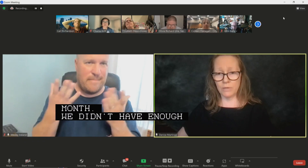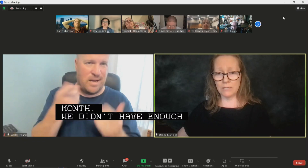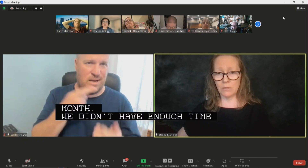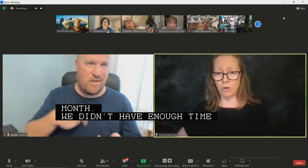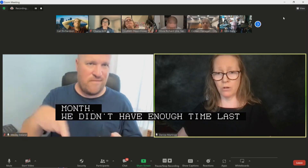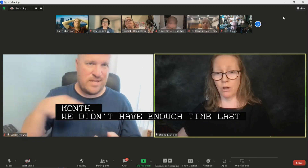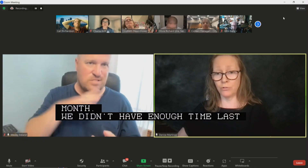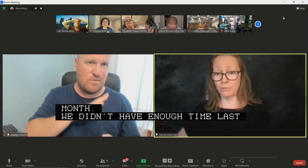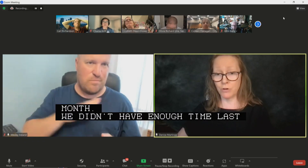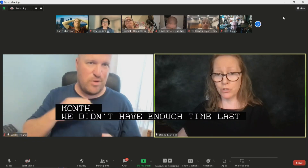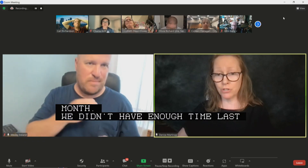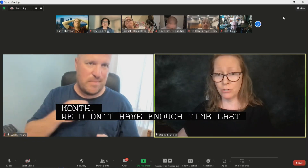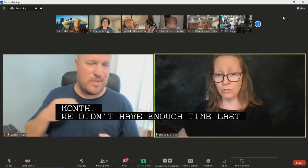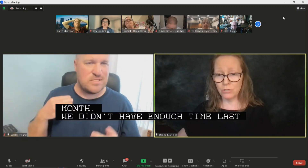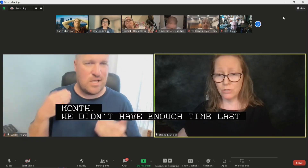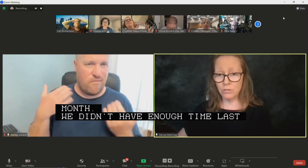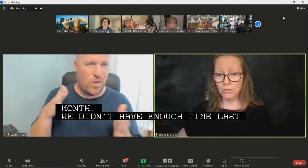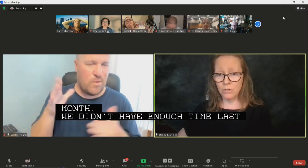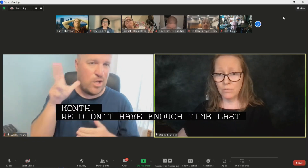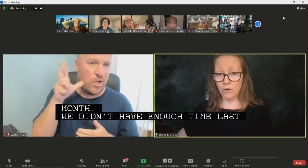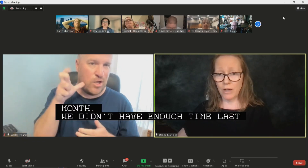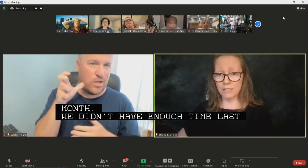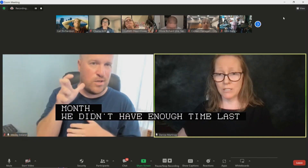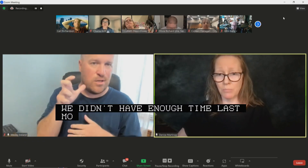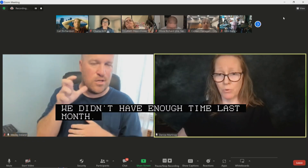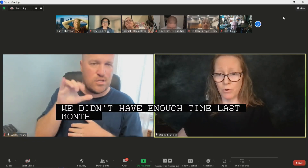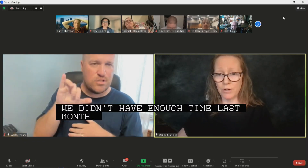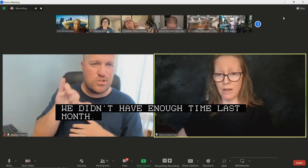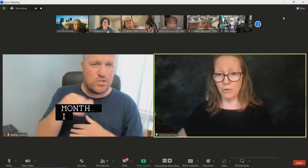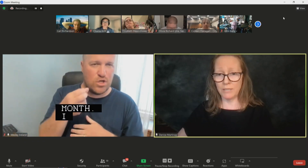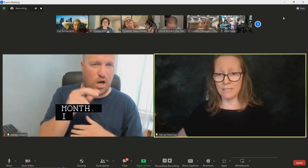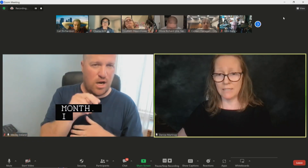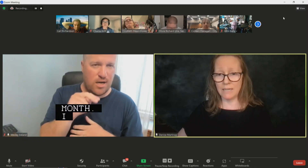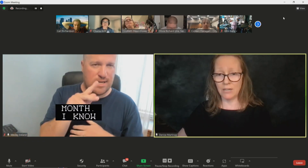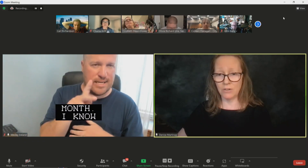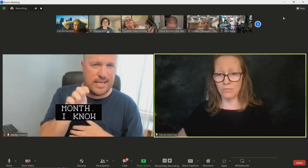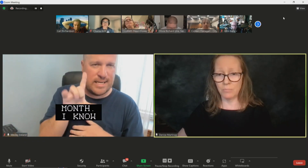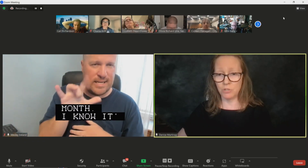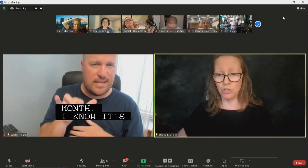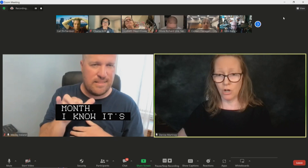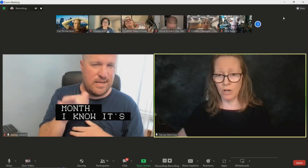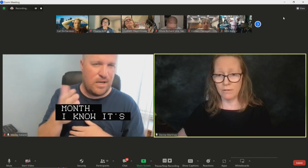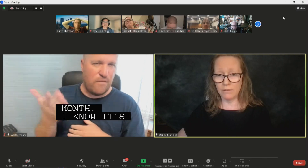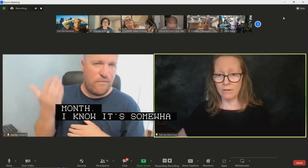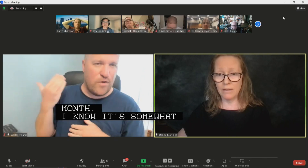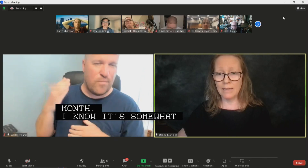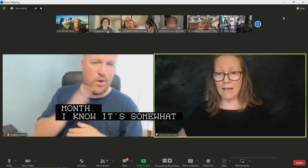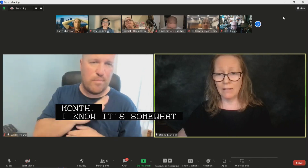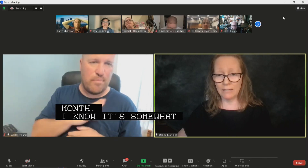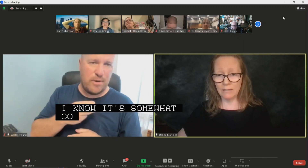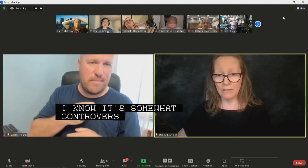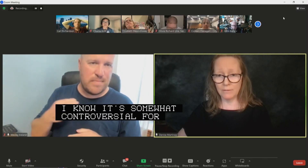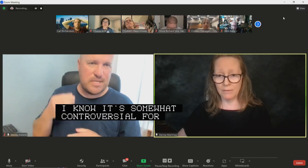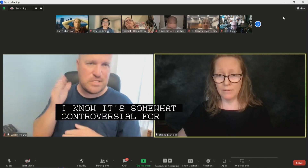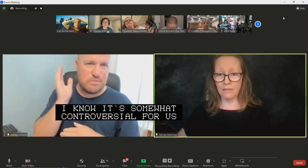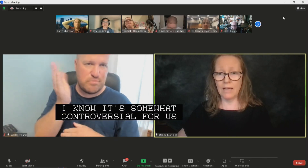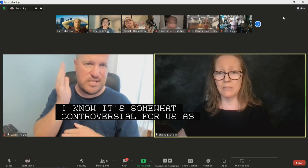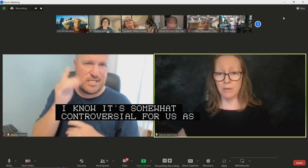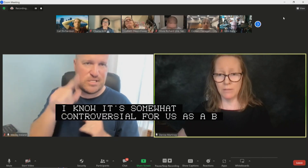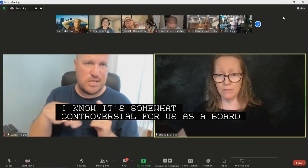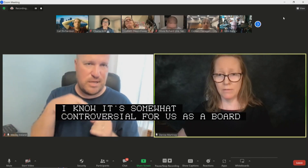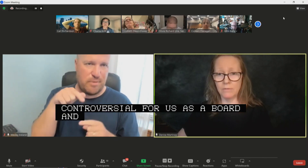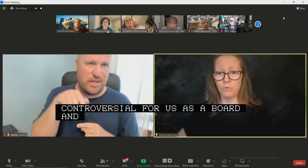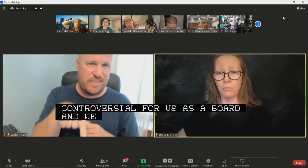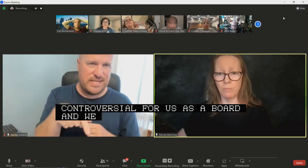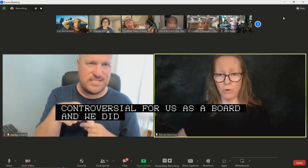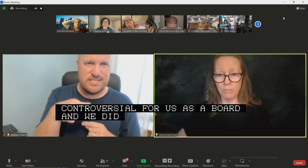I know it's somewhat controversial for us as a board, and we did hear from John Kelly last